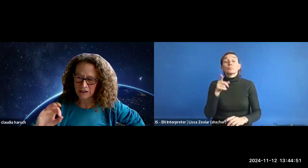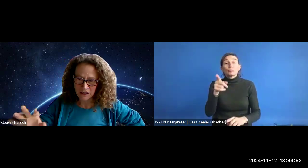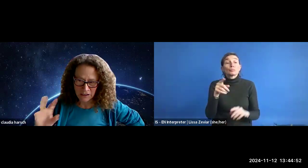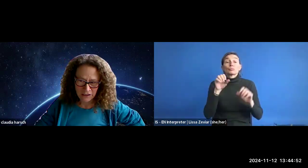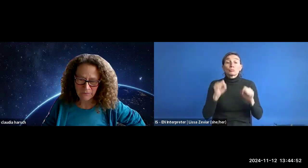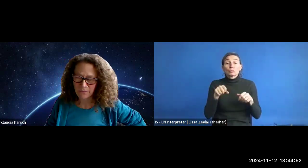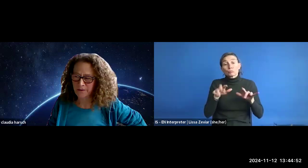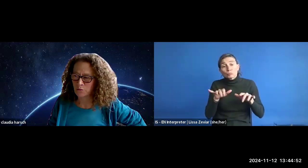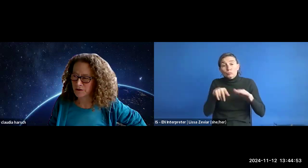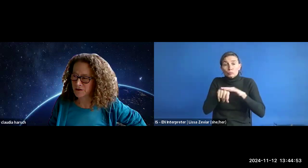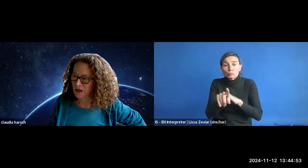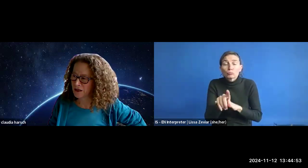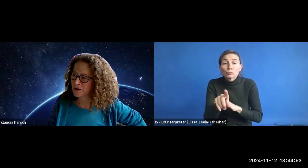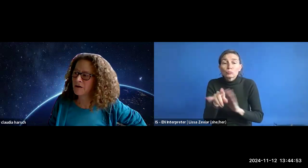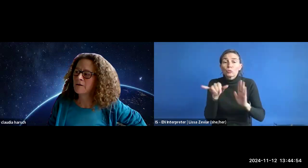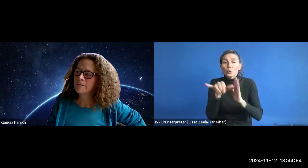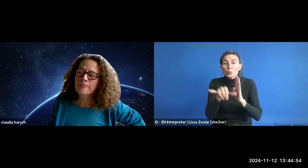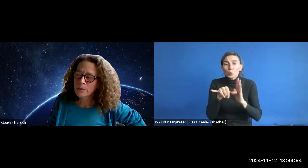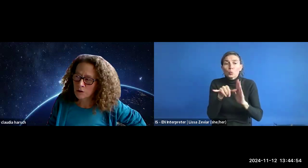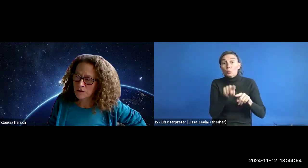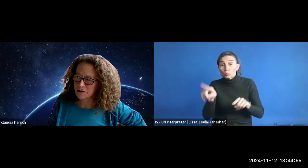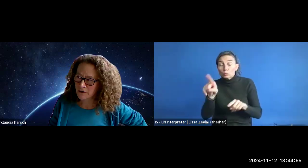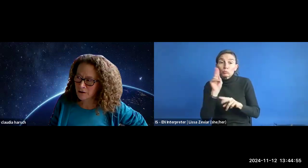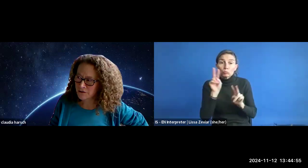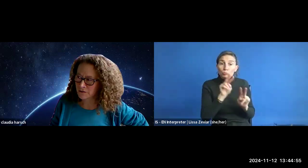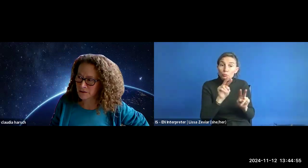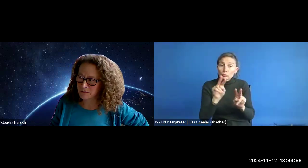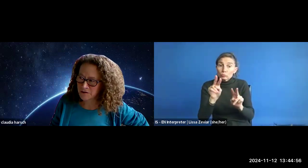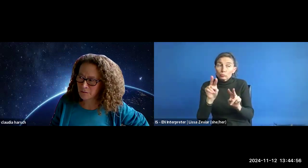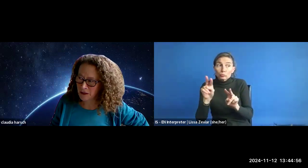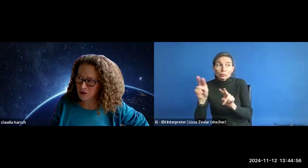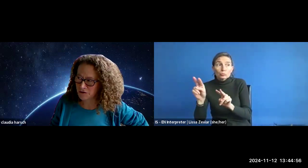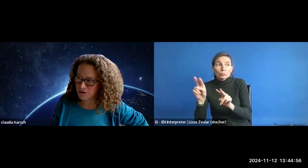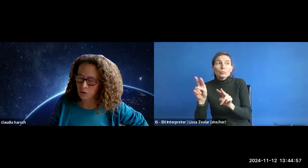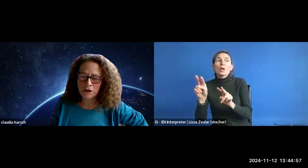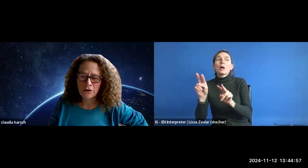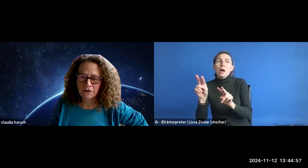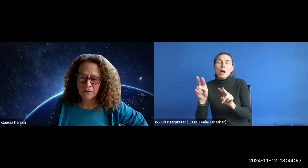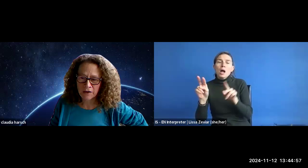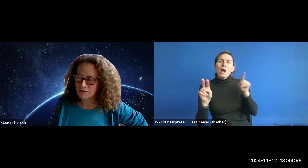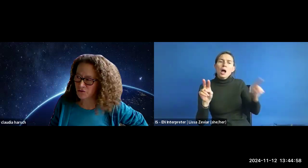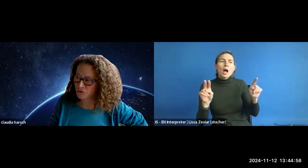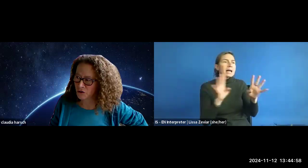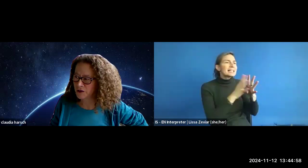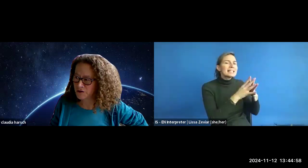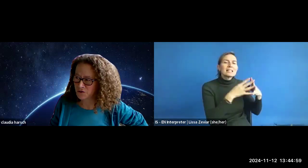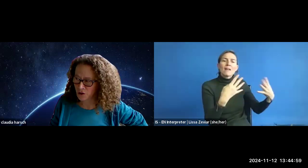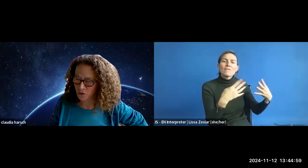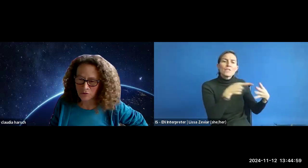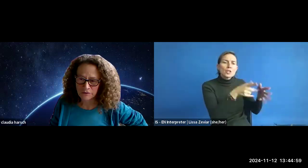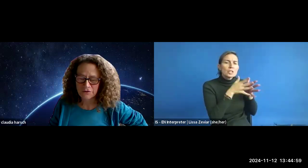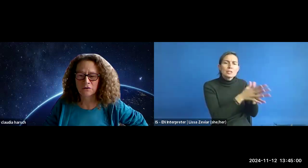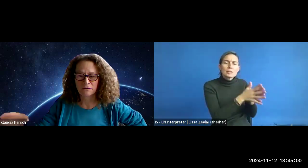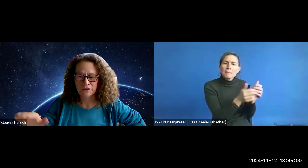this, and then you would decide what CFR descriptor best matches what a learner has to do or needs